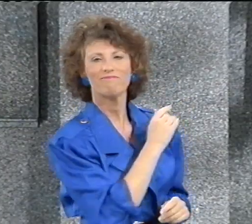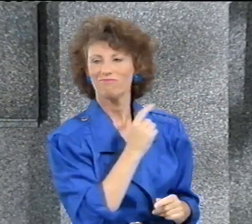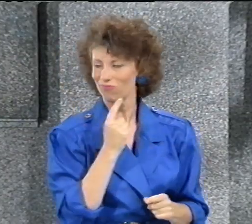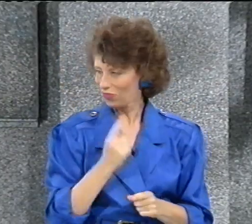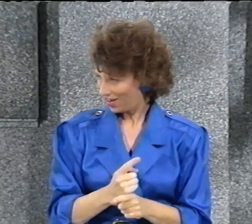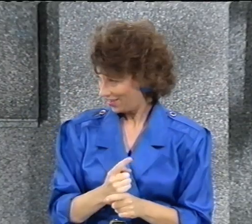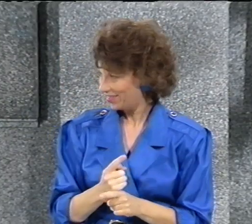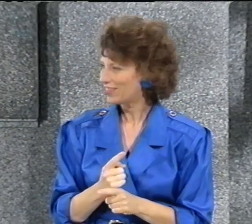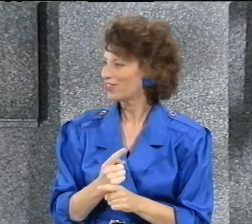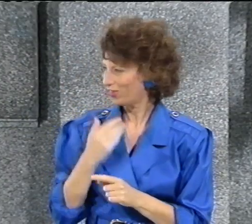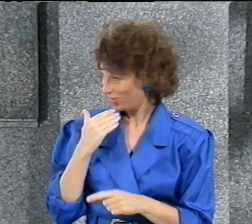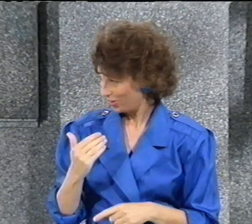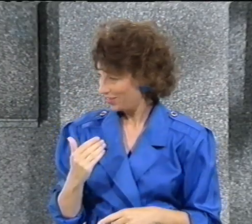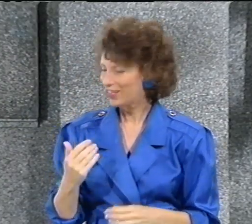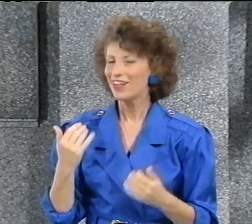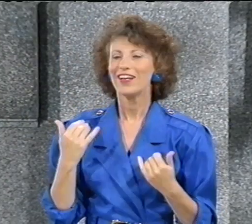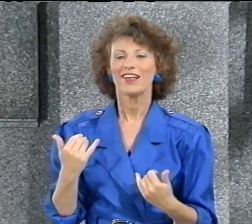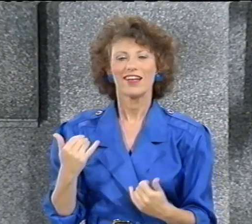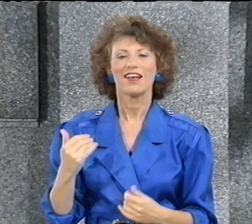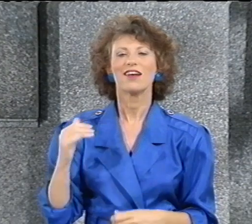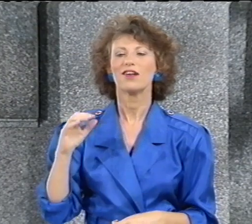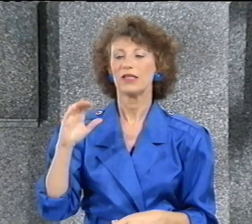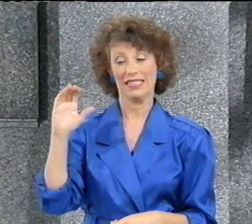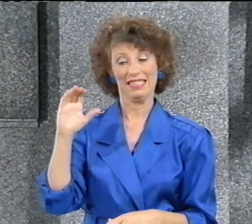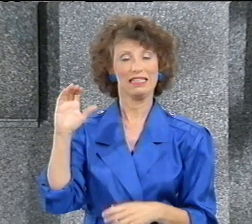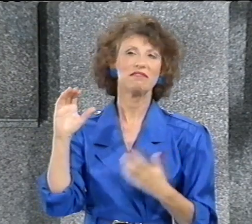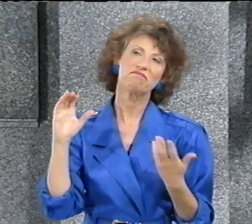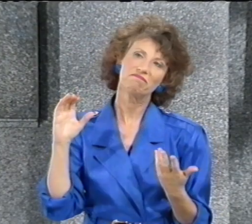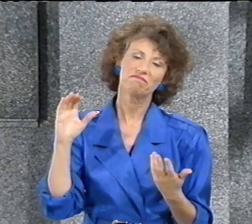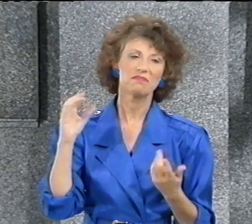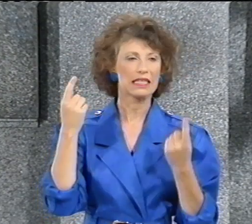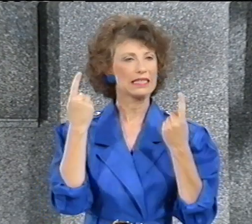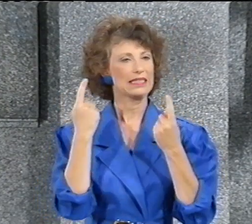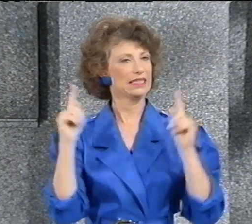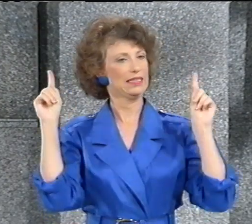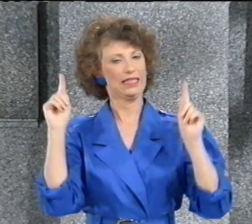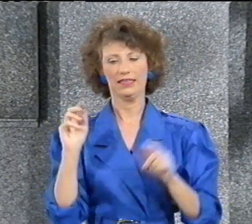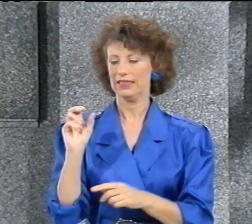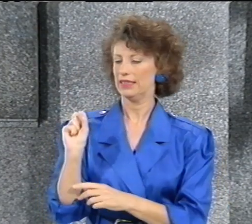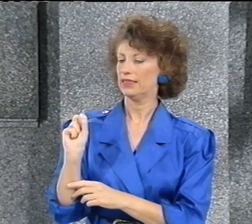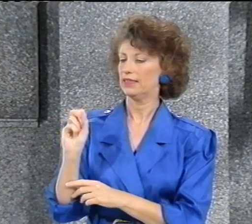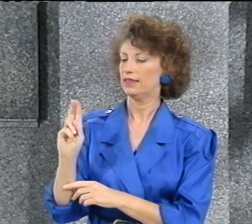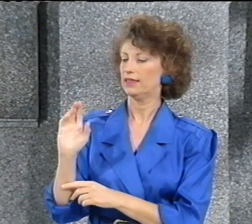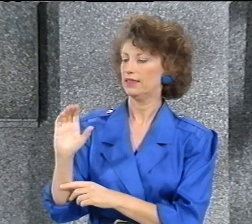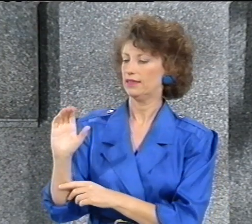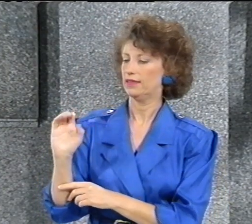That's correct, on the right side. Good. Now, C, the word